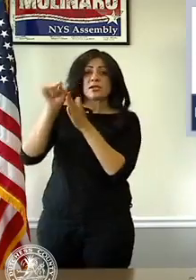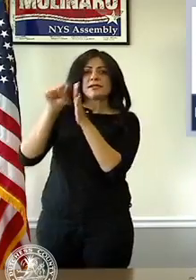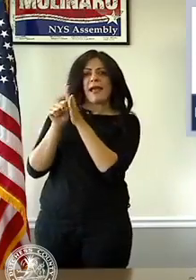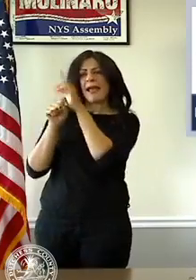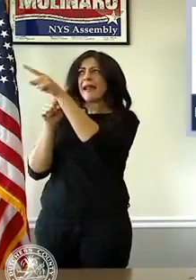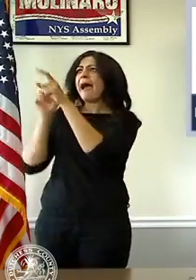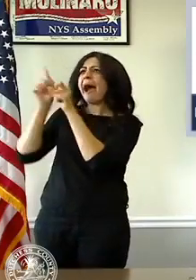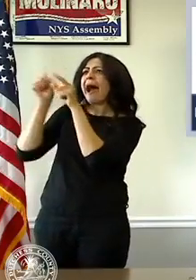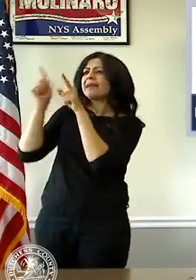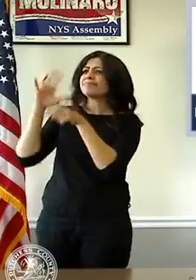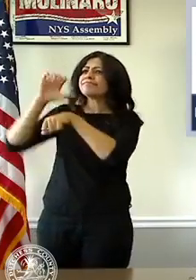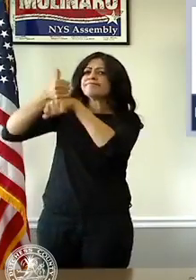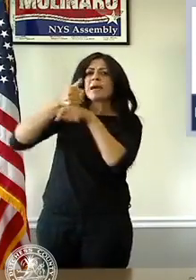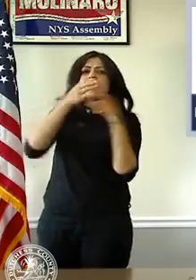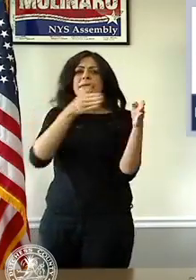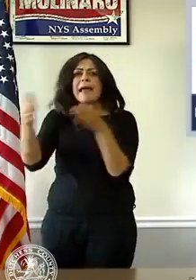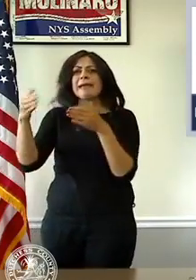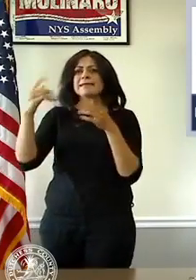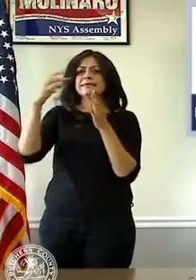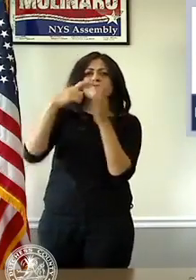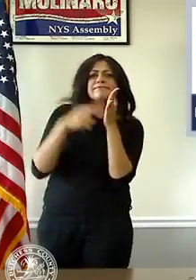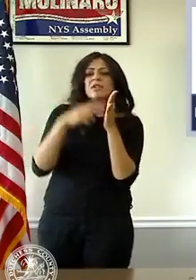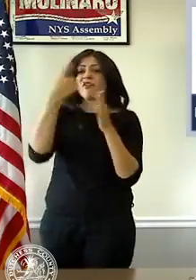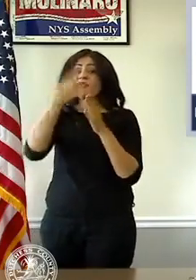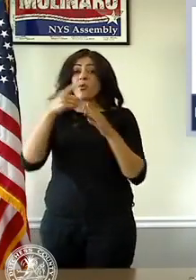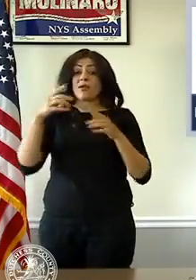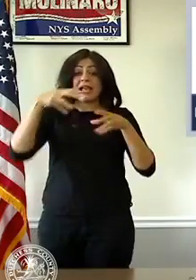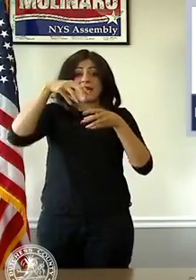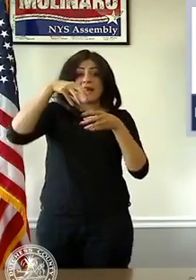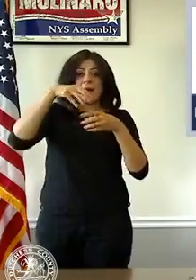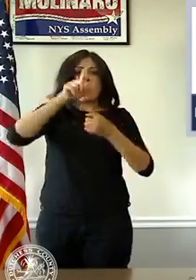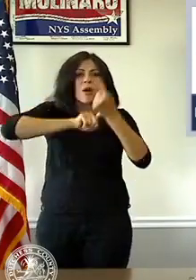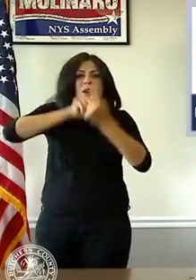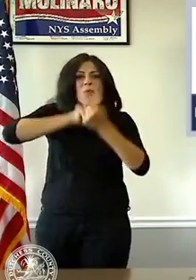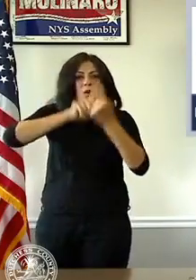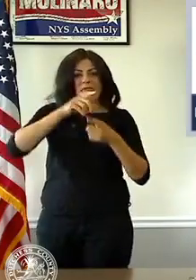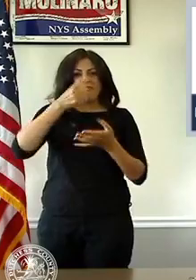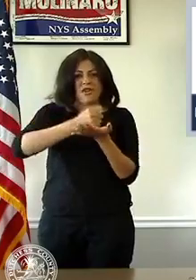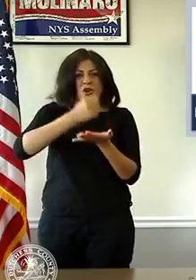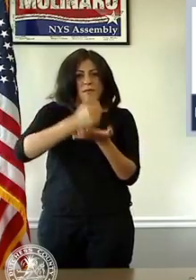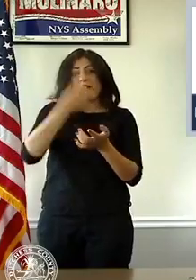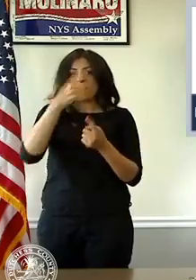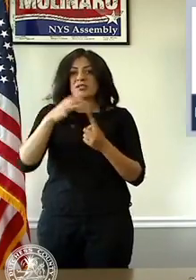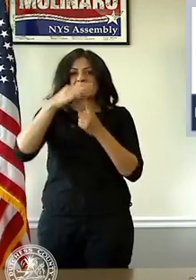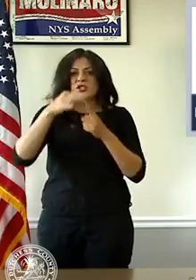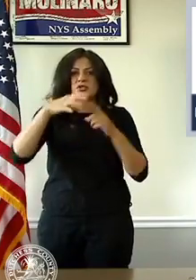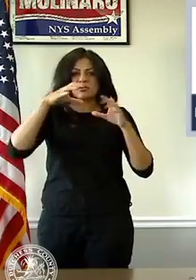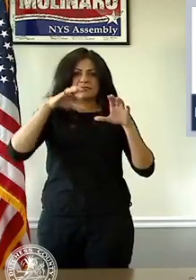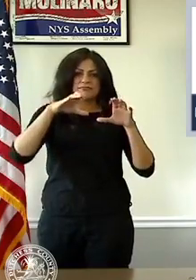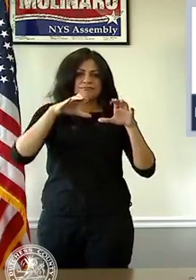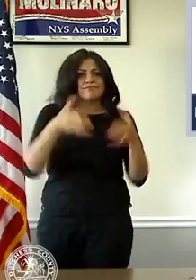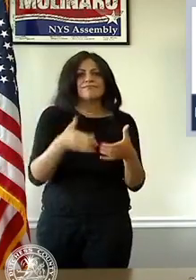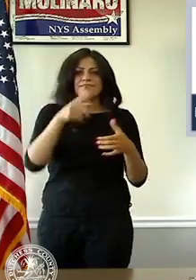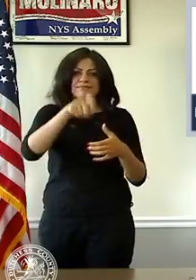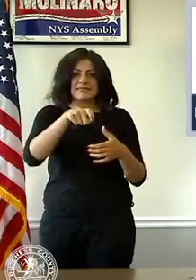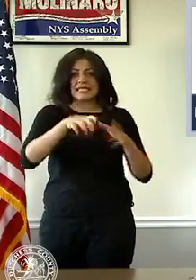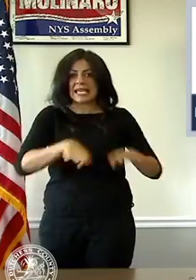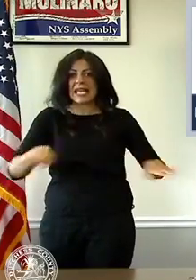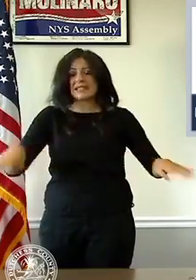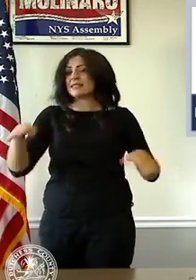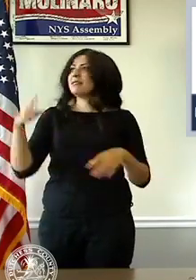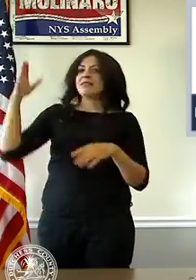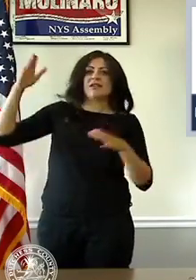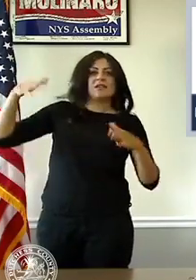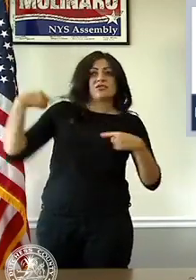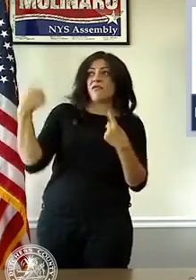a protocol for in-person therapy for special education, and they haven't. We were told 2 days ago that if school